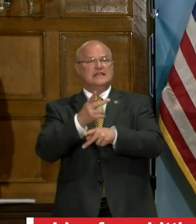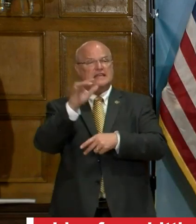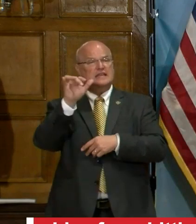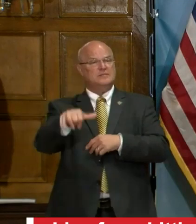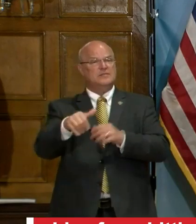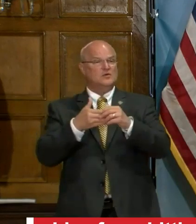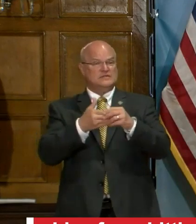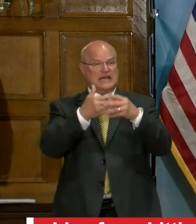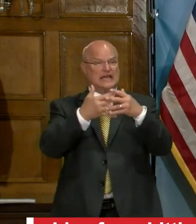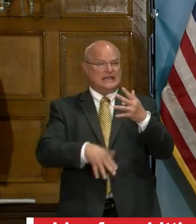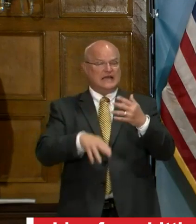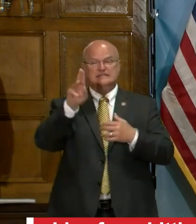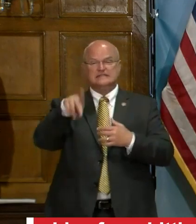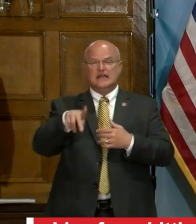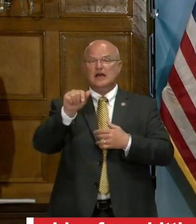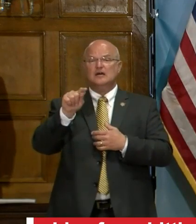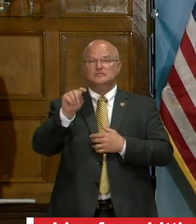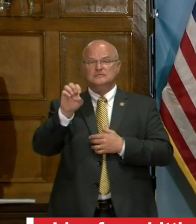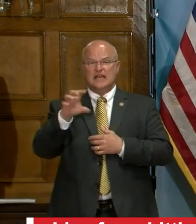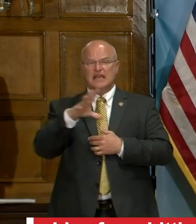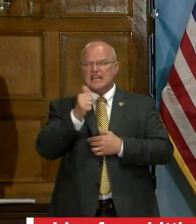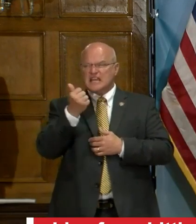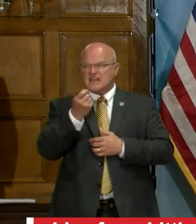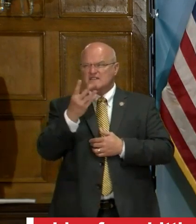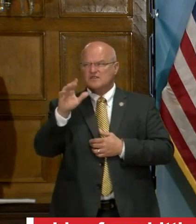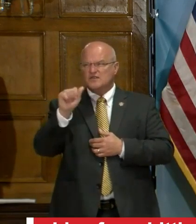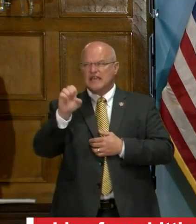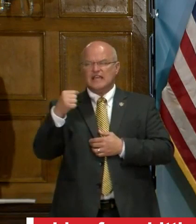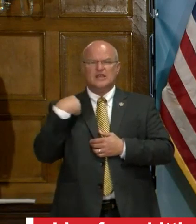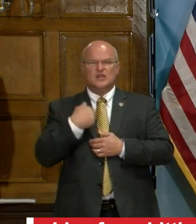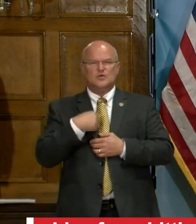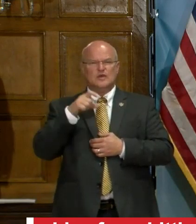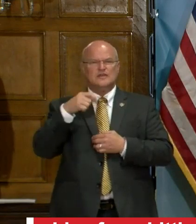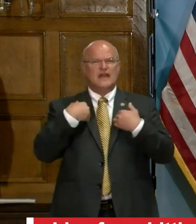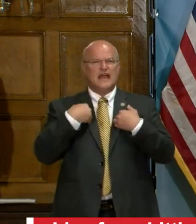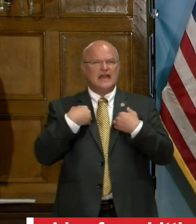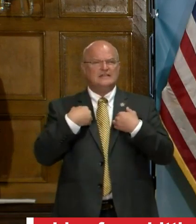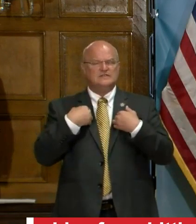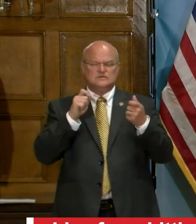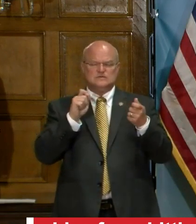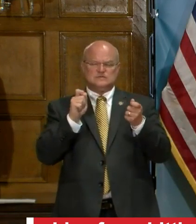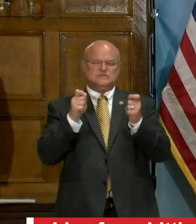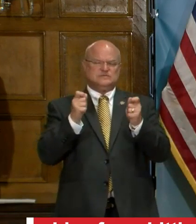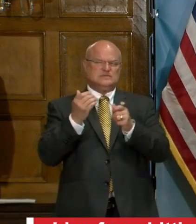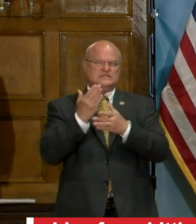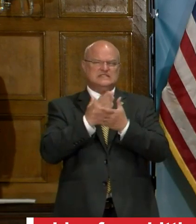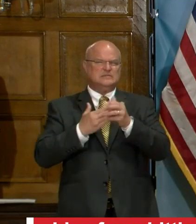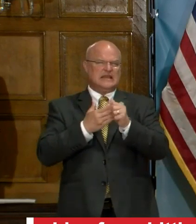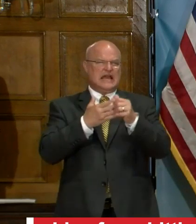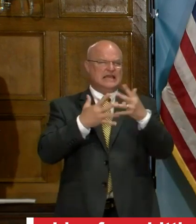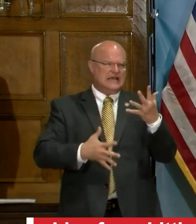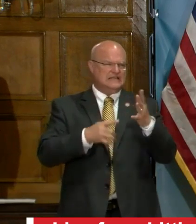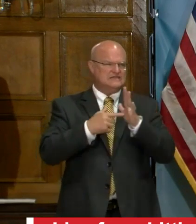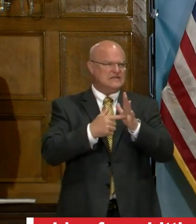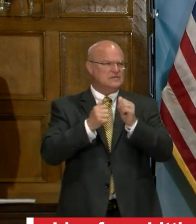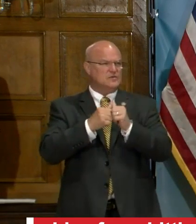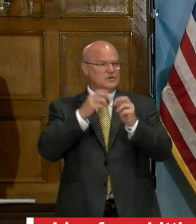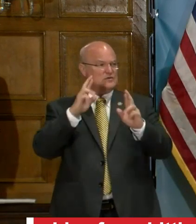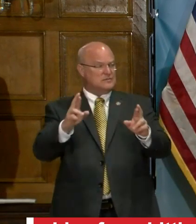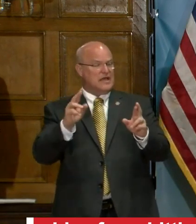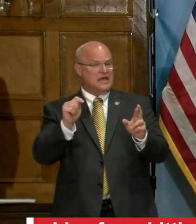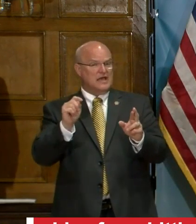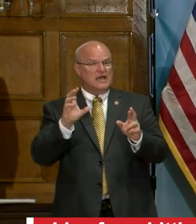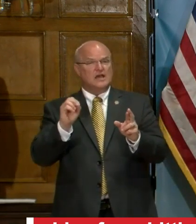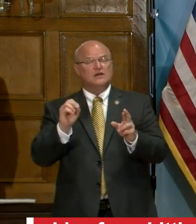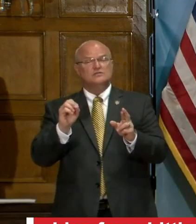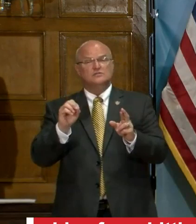those guidelines updated, and a couple different cases where we've had to tweak some of the guidelines, for example, with respect